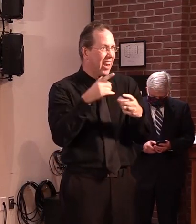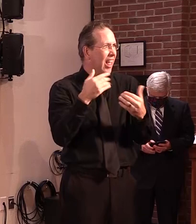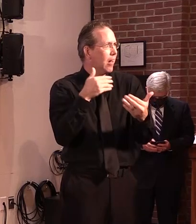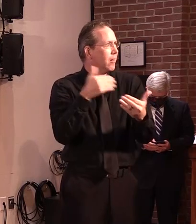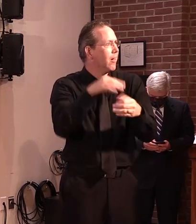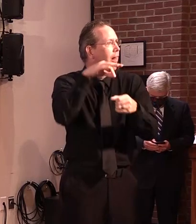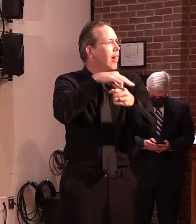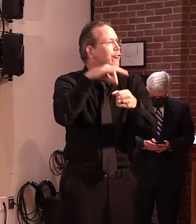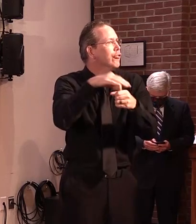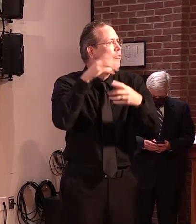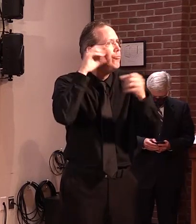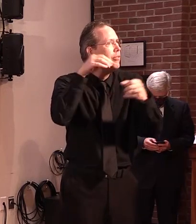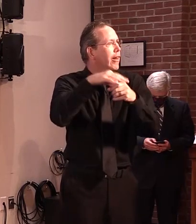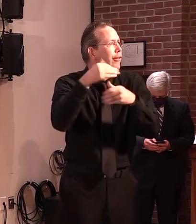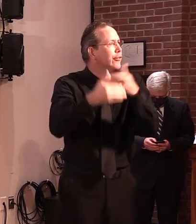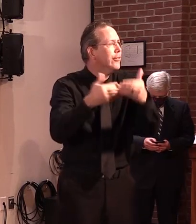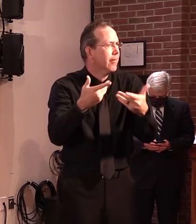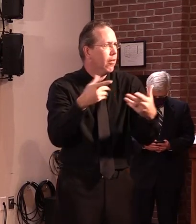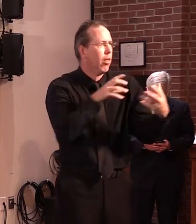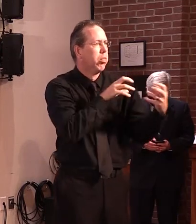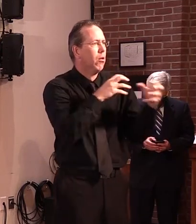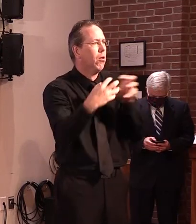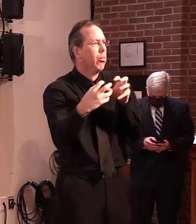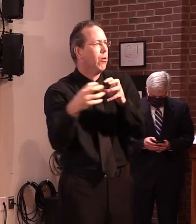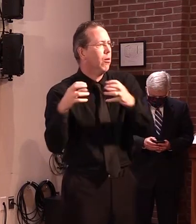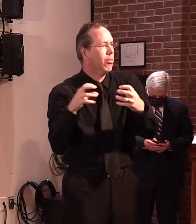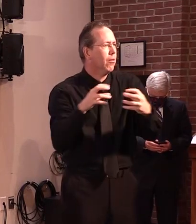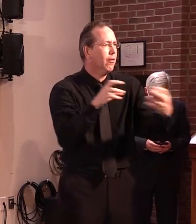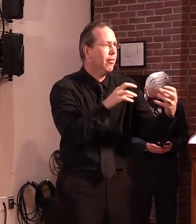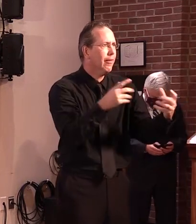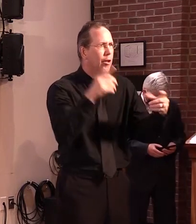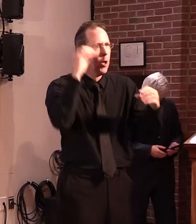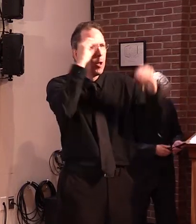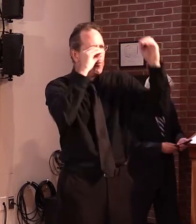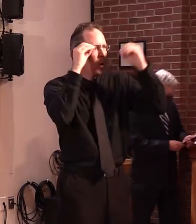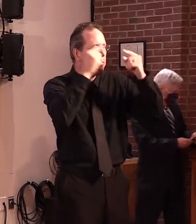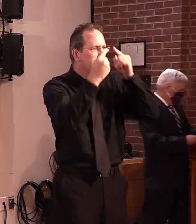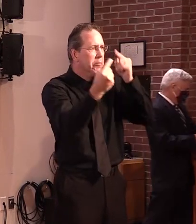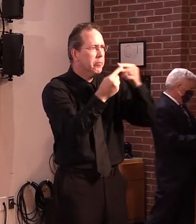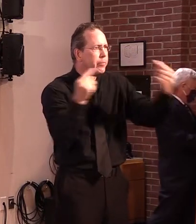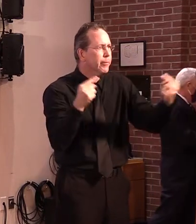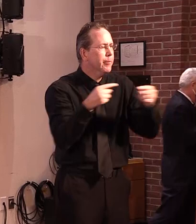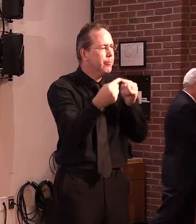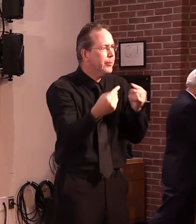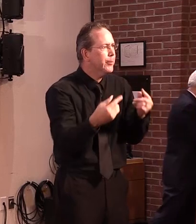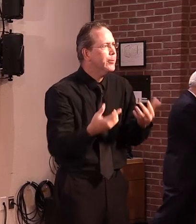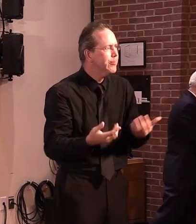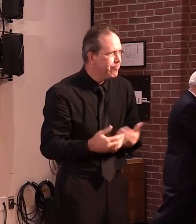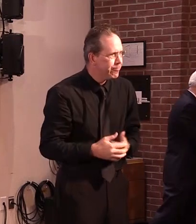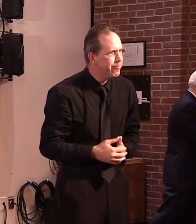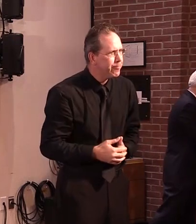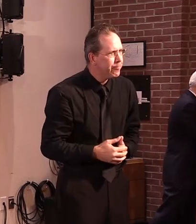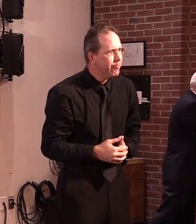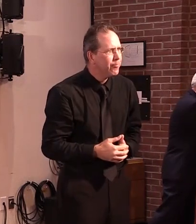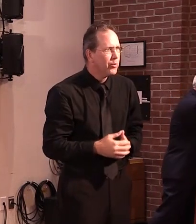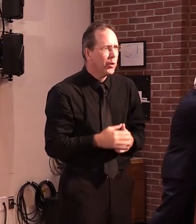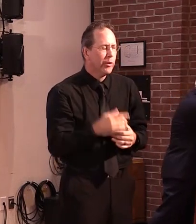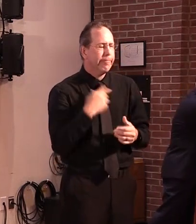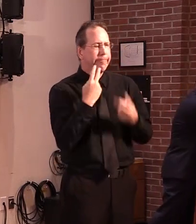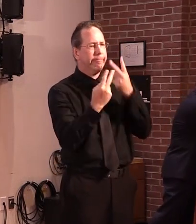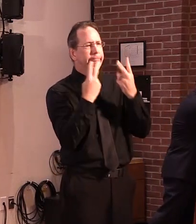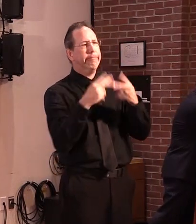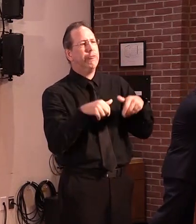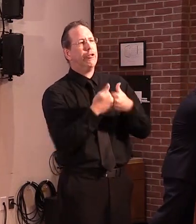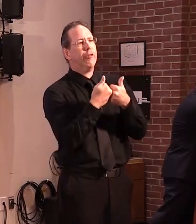brings out differences among group, it makes it much more difficult than in other situations that I have found